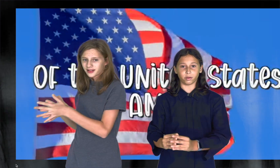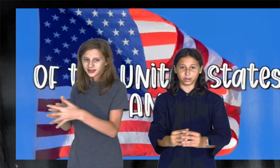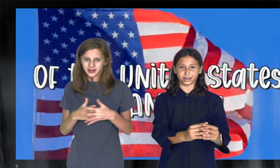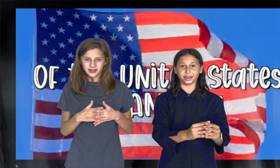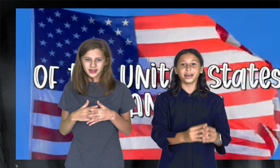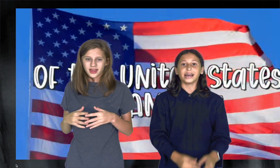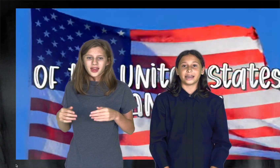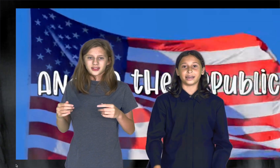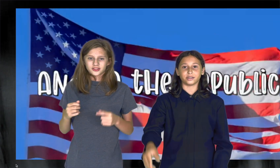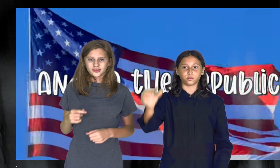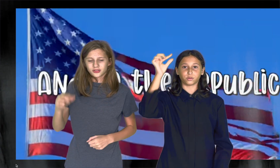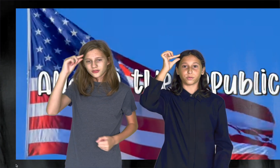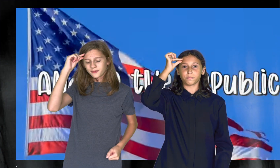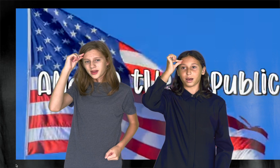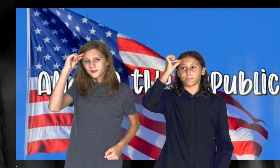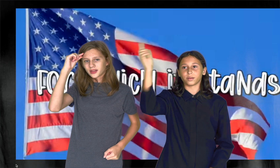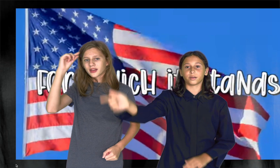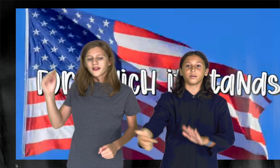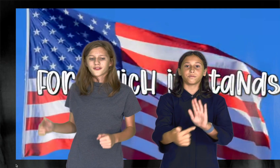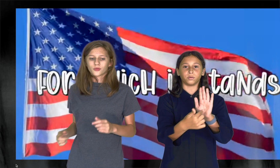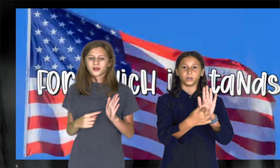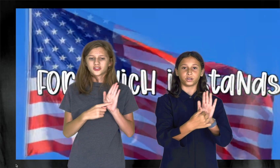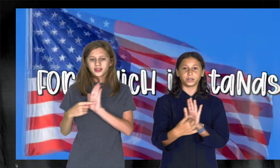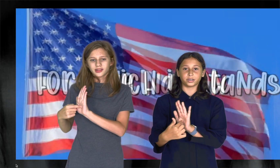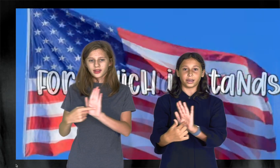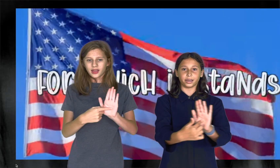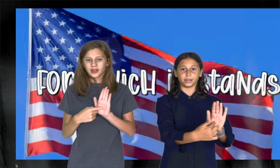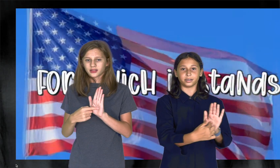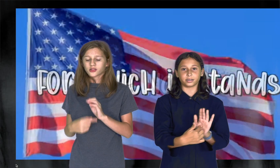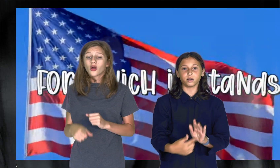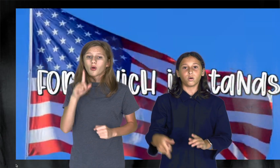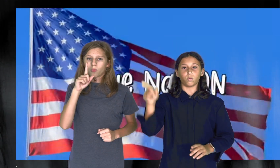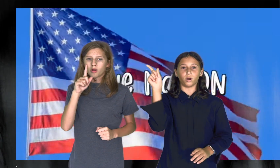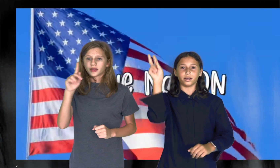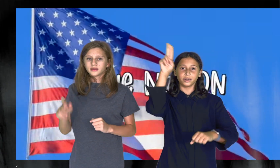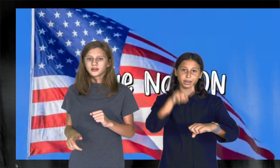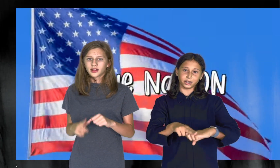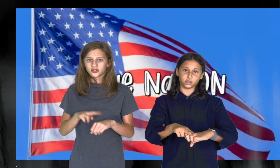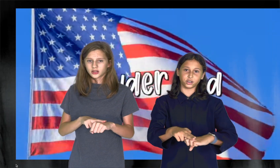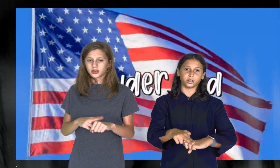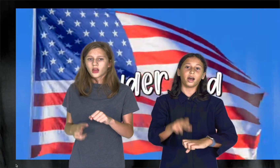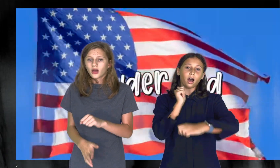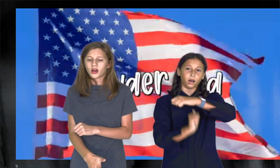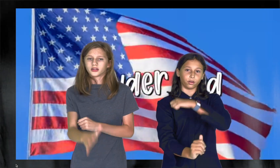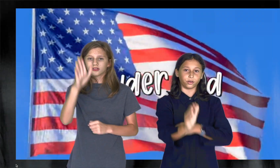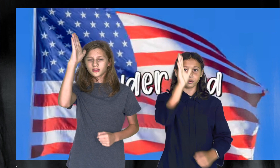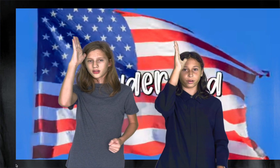America and to the Republic for which it stands, one nation, under